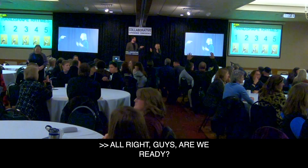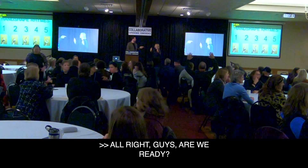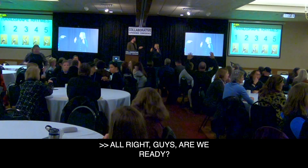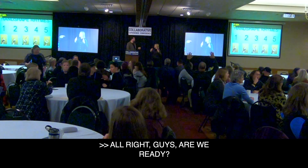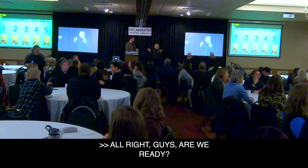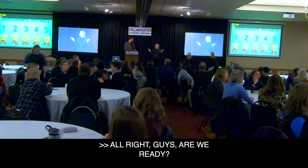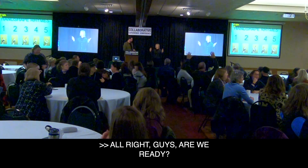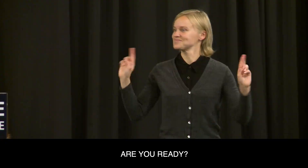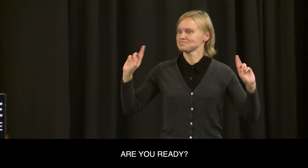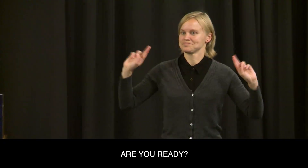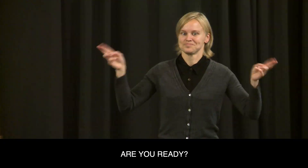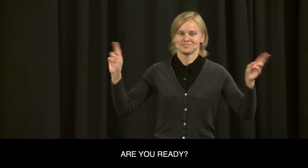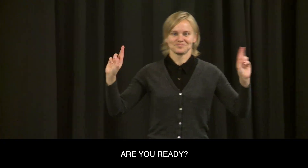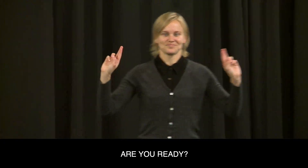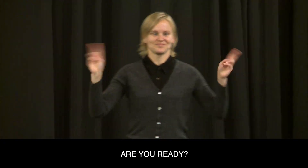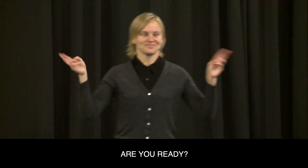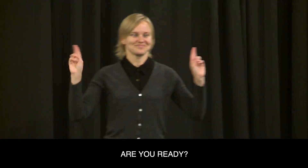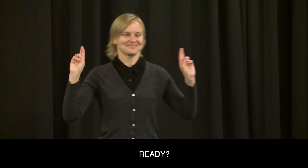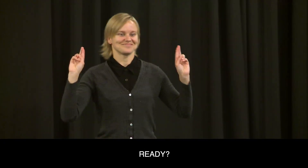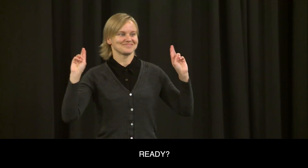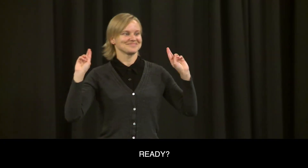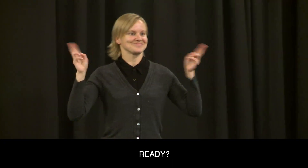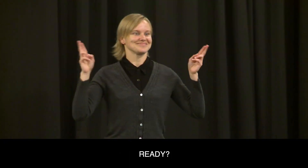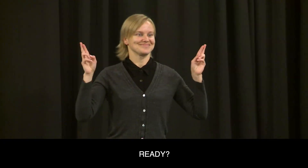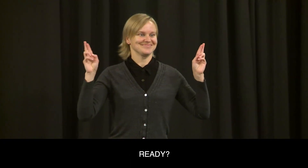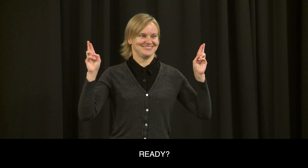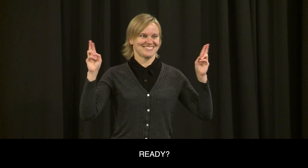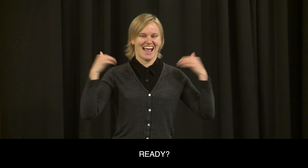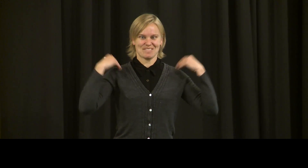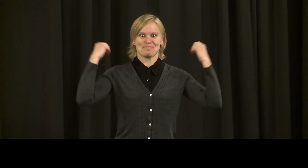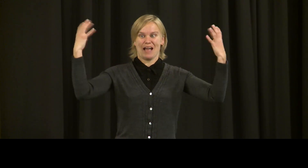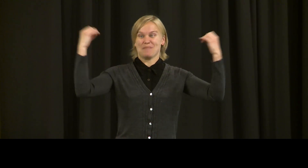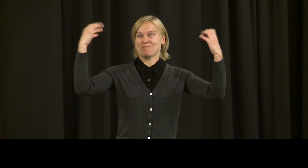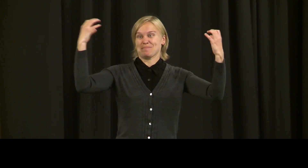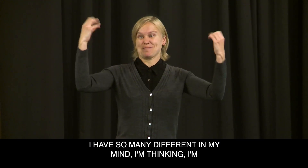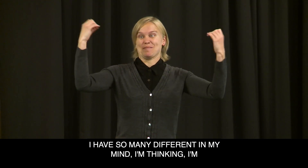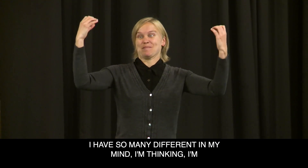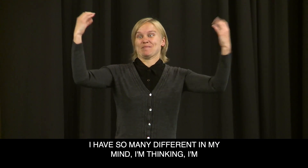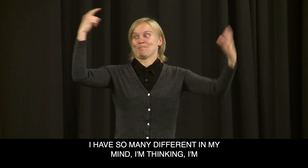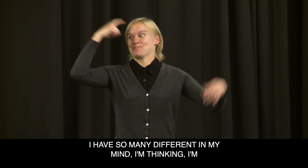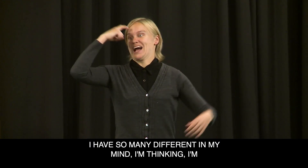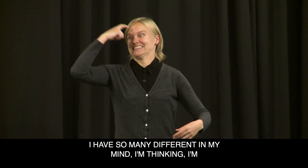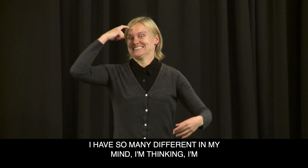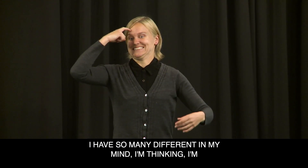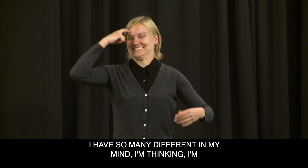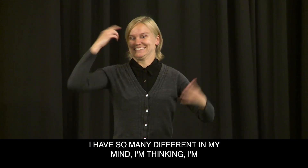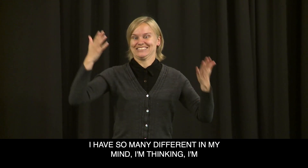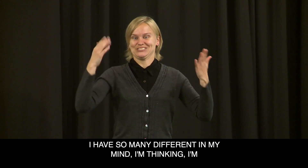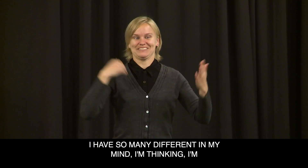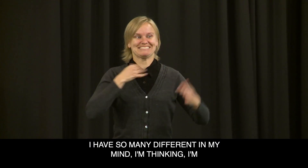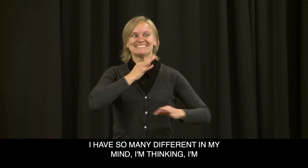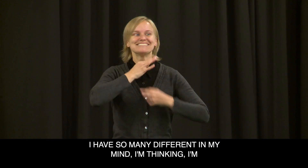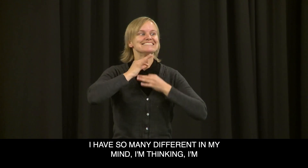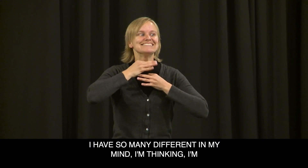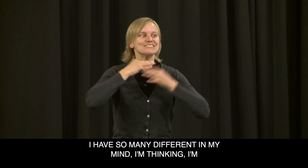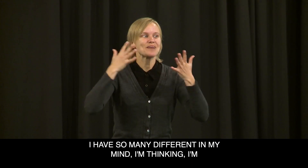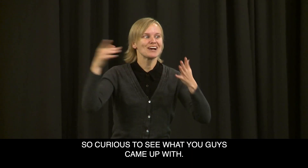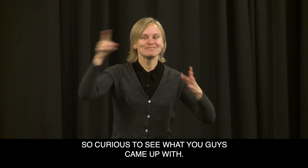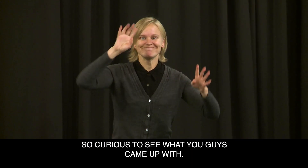ready? Are you ready? Are you ready? I have so many different in my mind. I'm